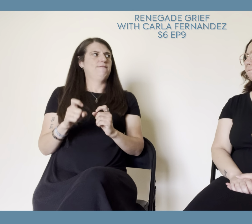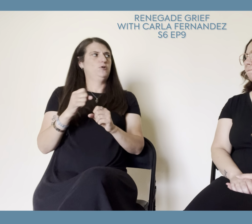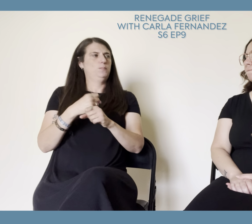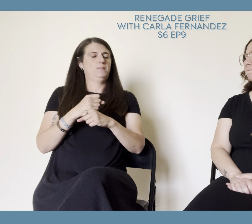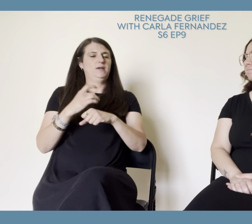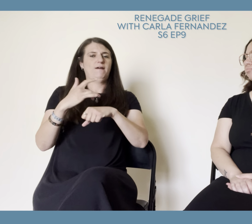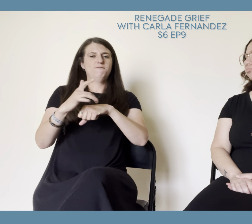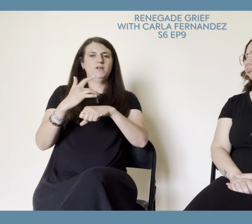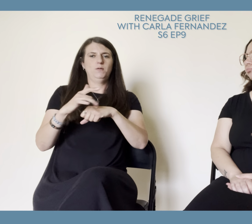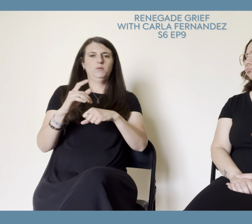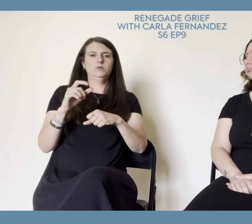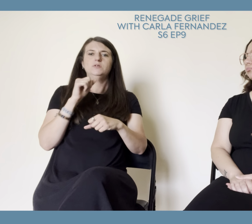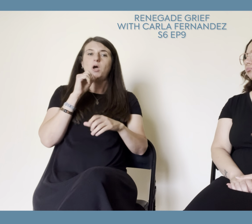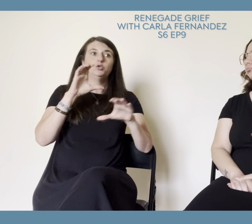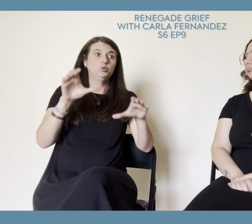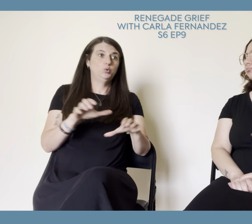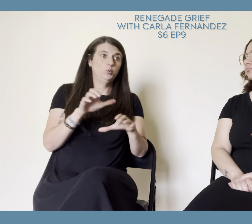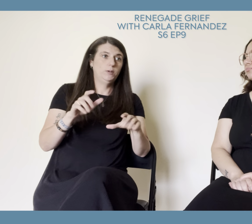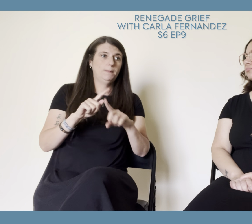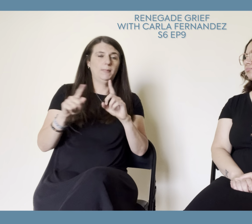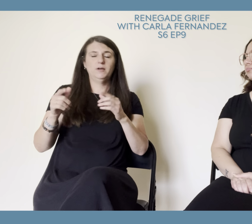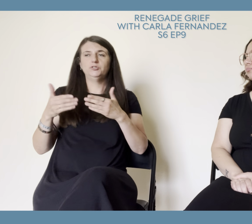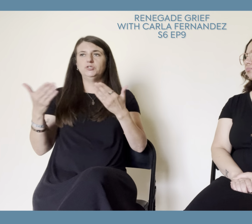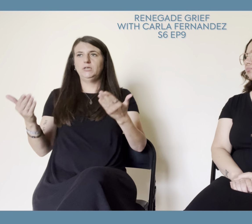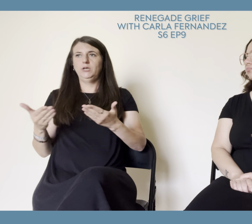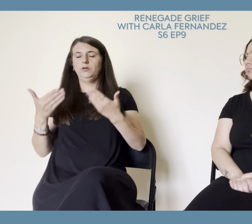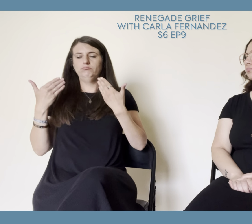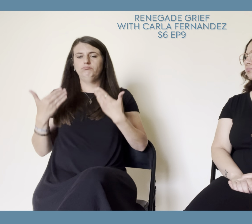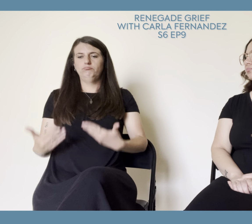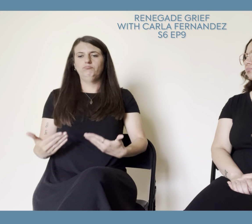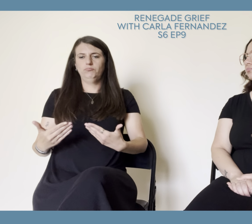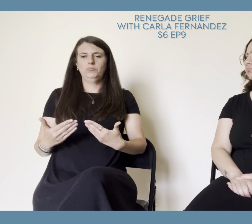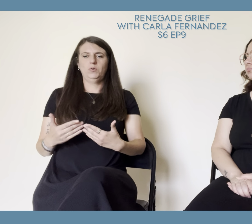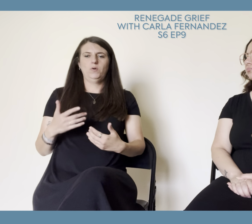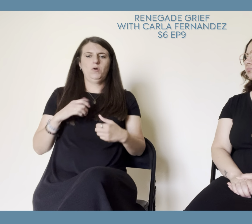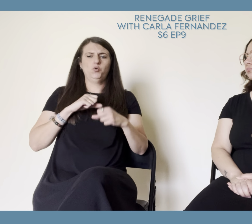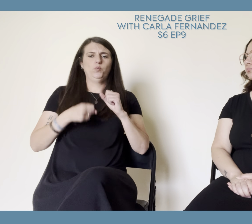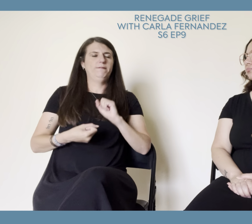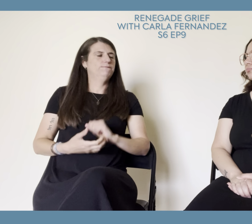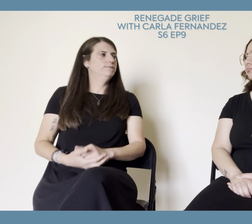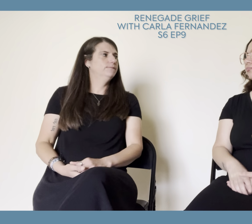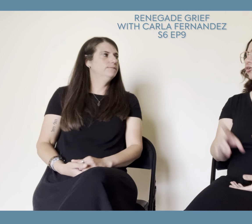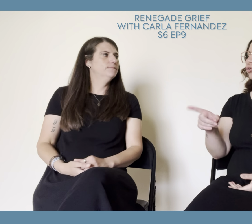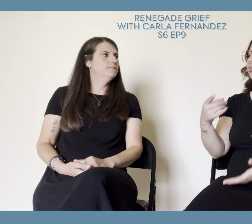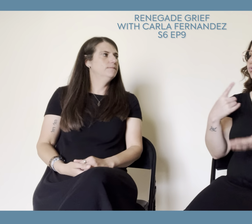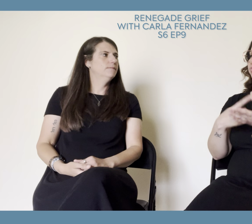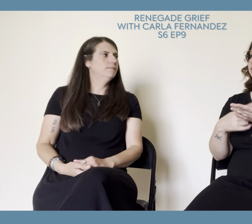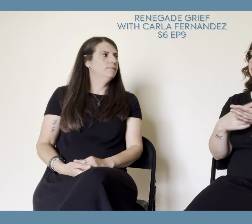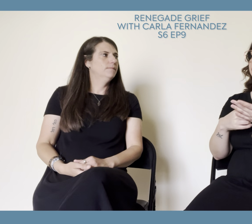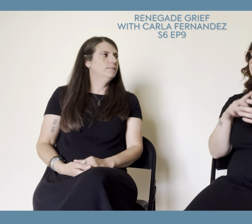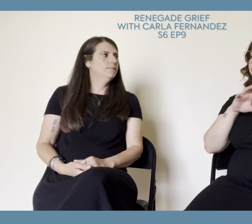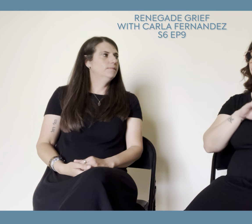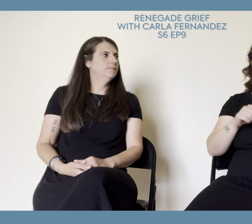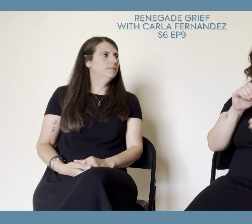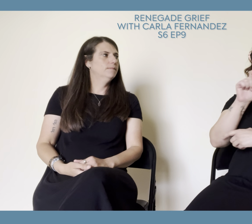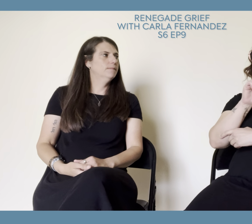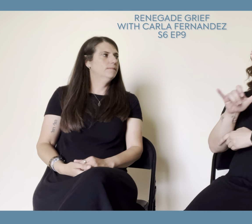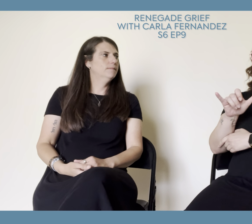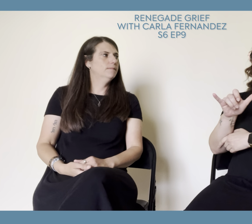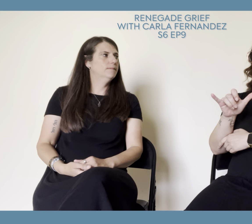but I'm just like being with how this all is. You talk about being a grief ally, to walk beside someone